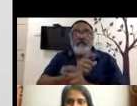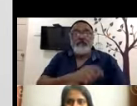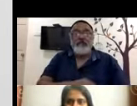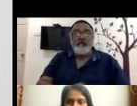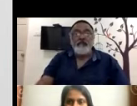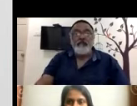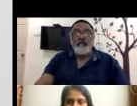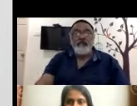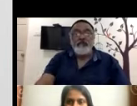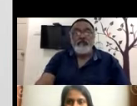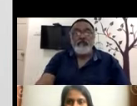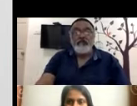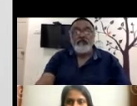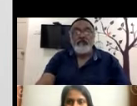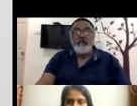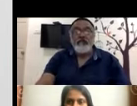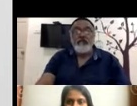Any questions?